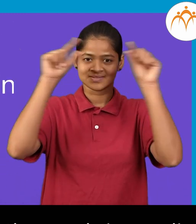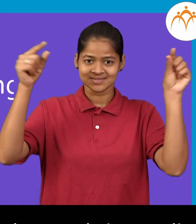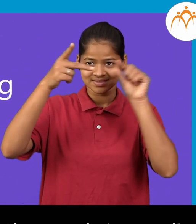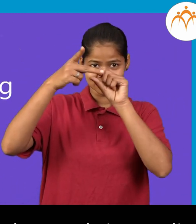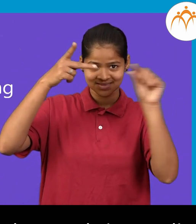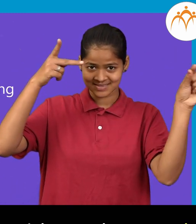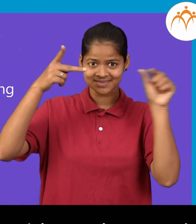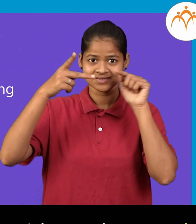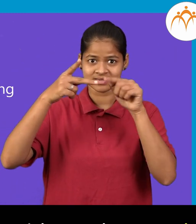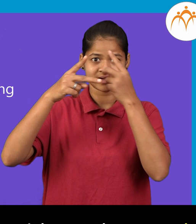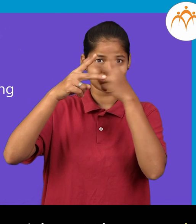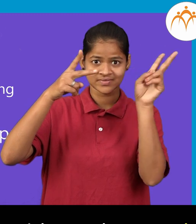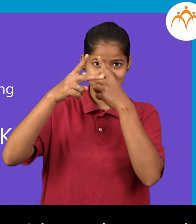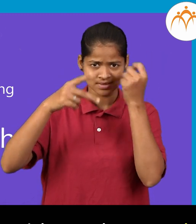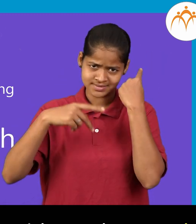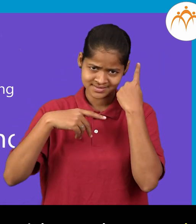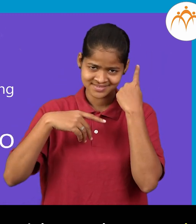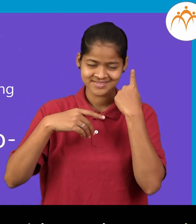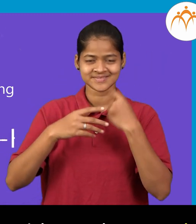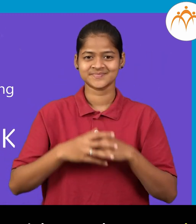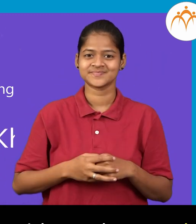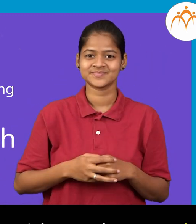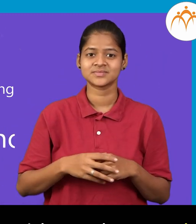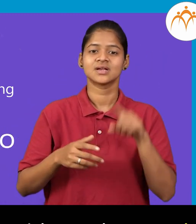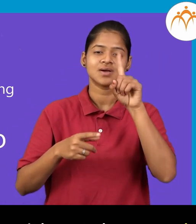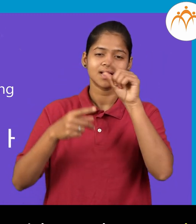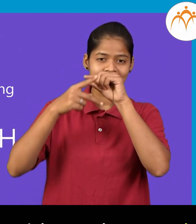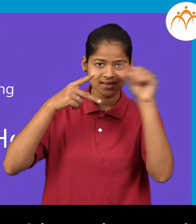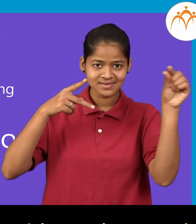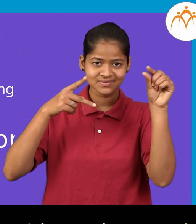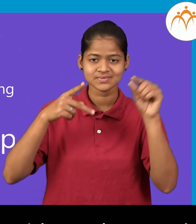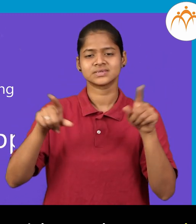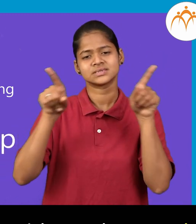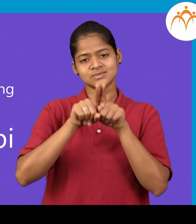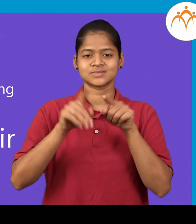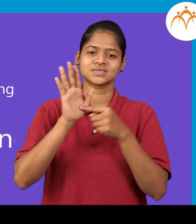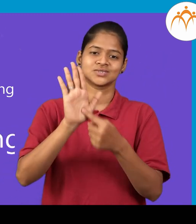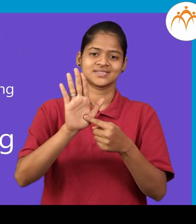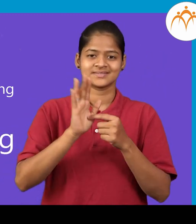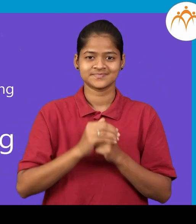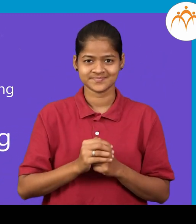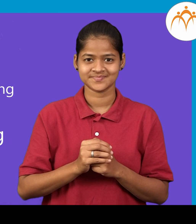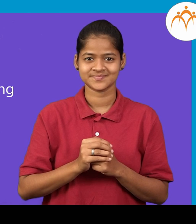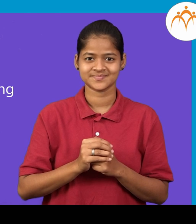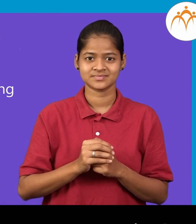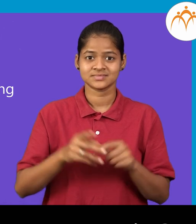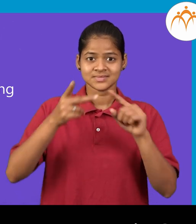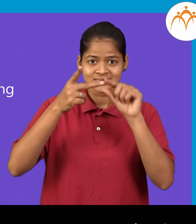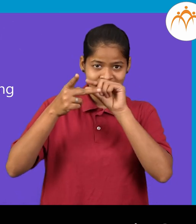line and the words are written without the comma mark in the other. Tell me which one